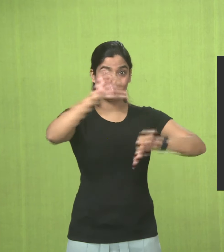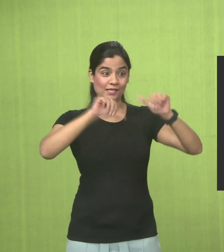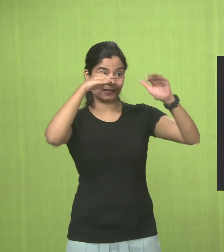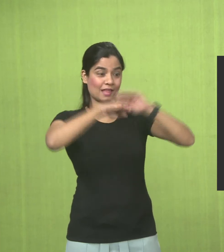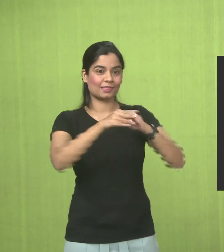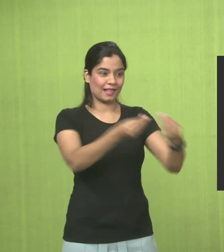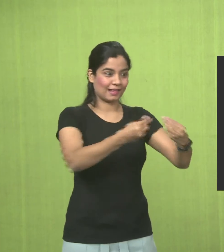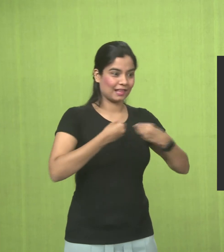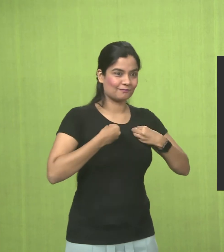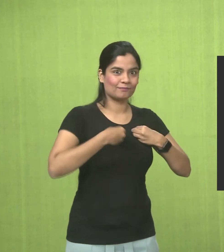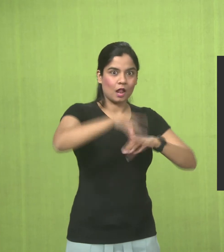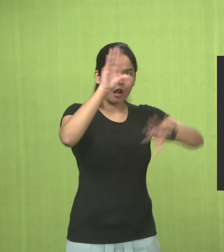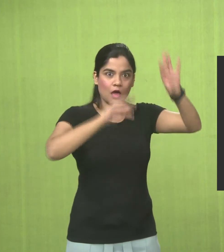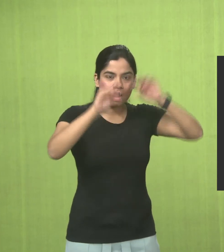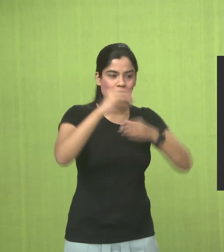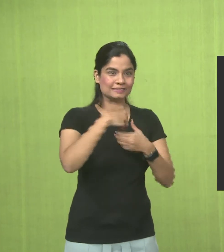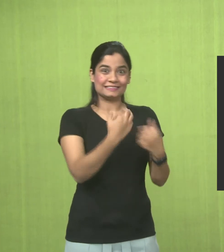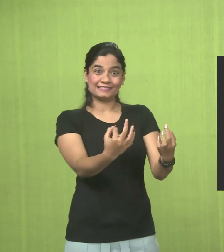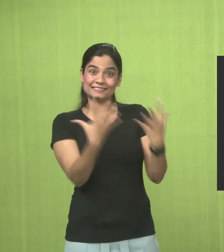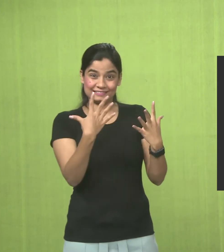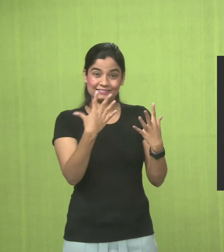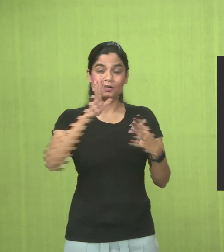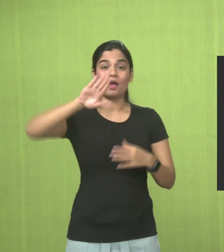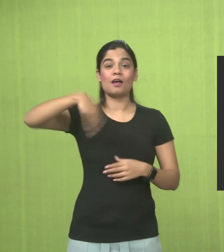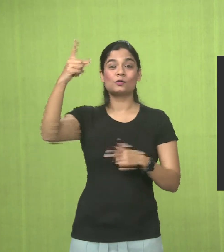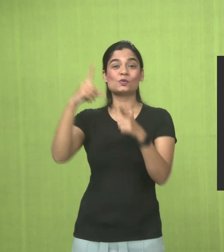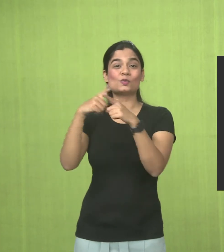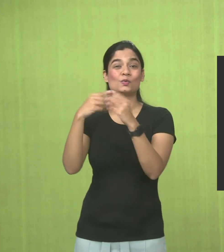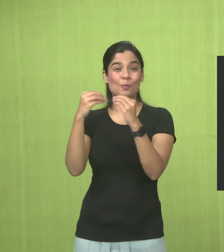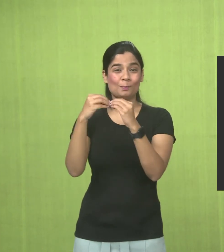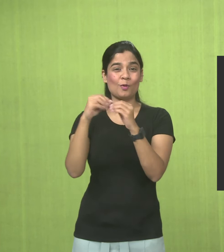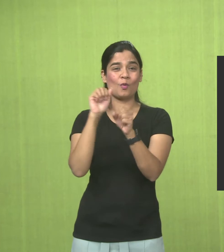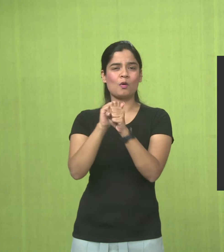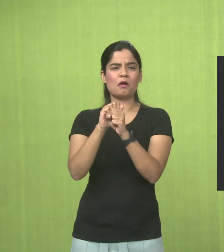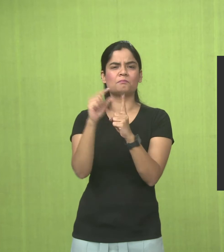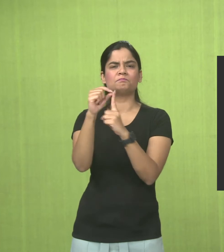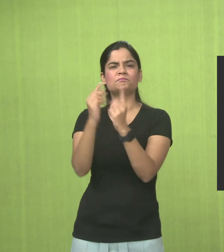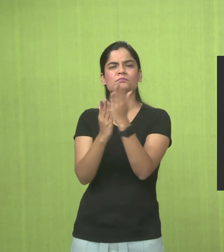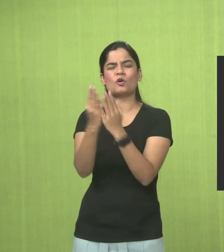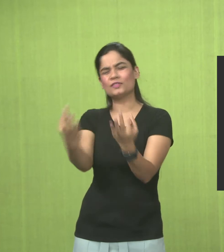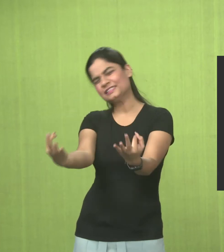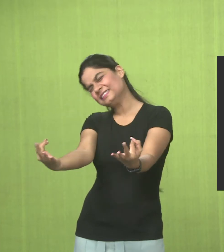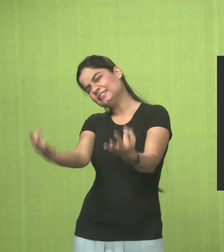Home science helps you in increasing your competency at your workplace also.